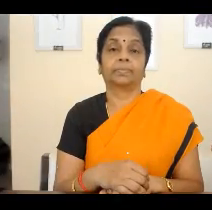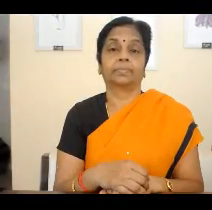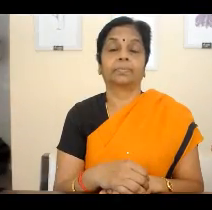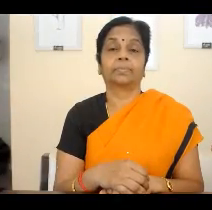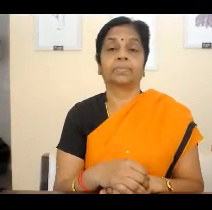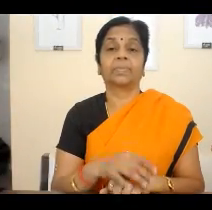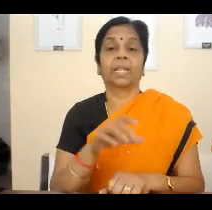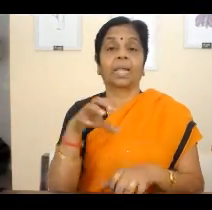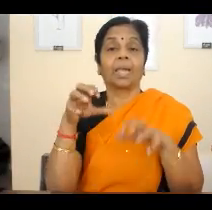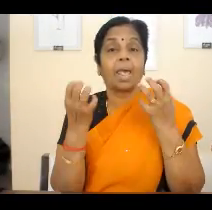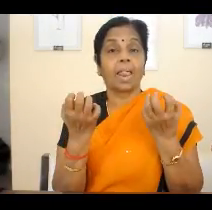Leprosy cured people